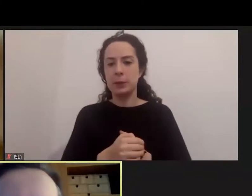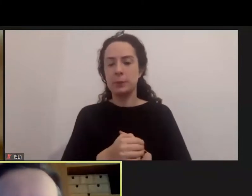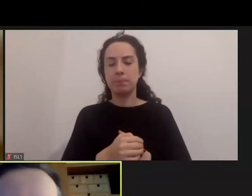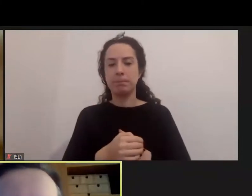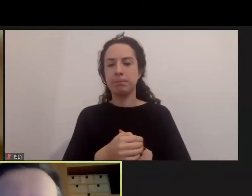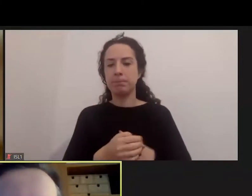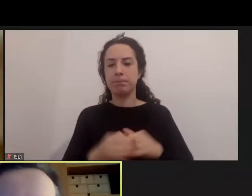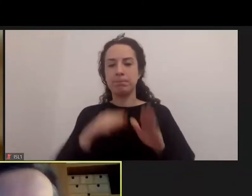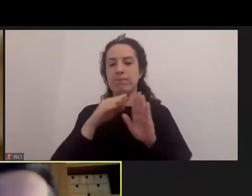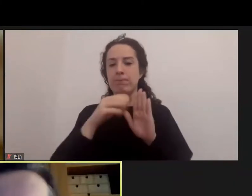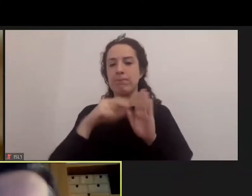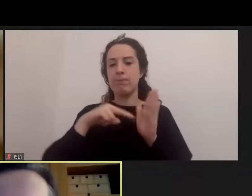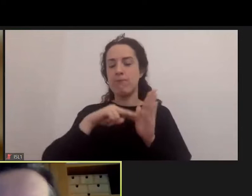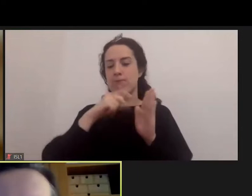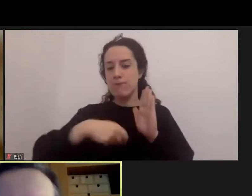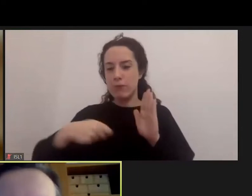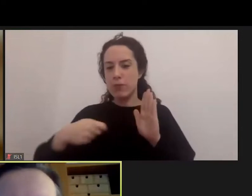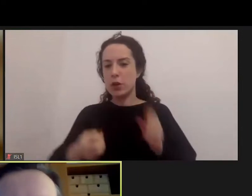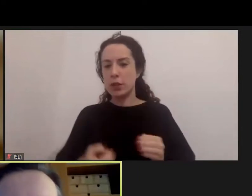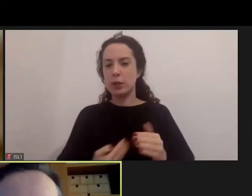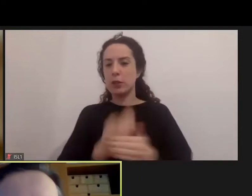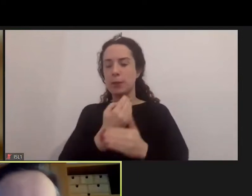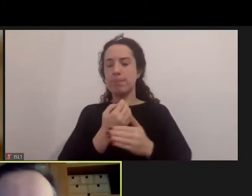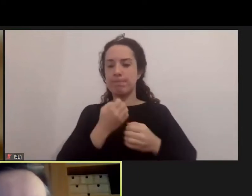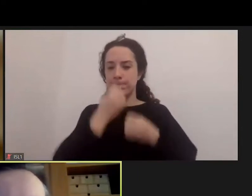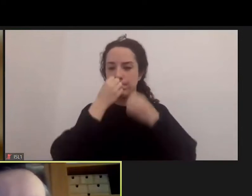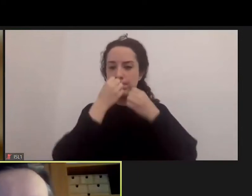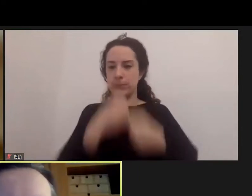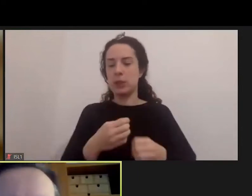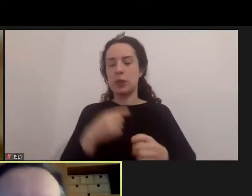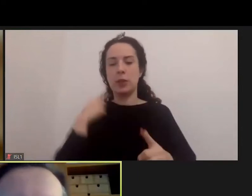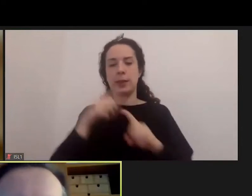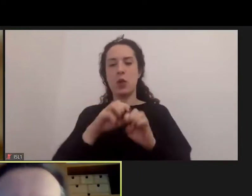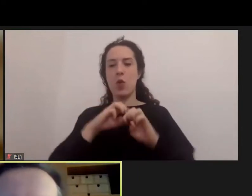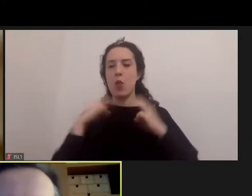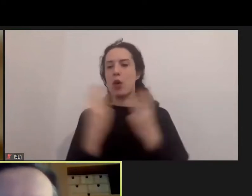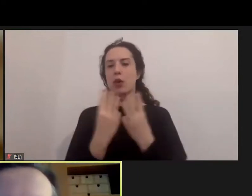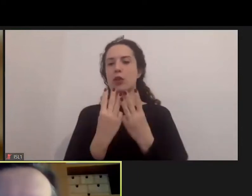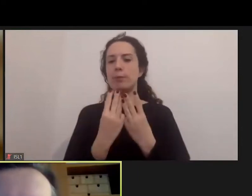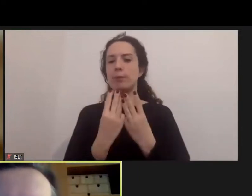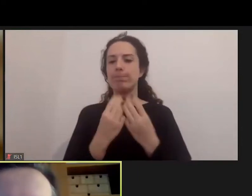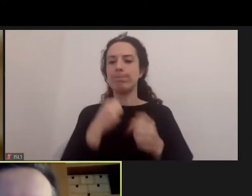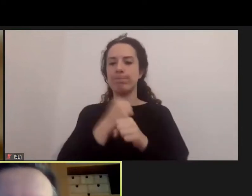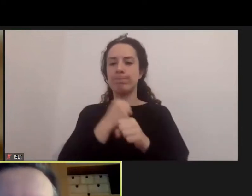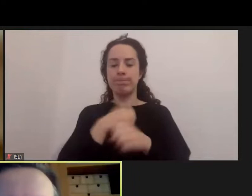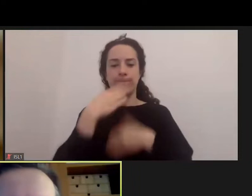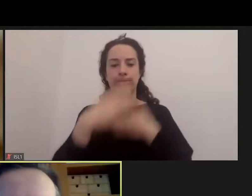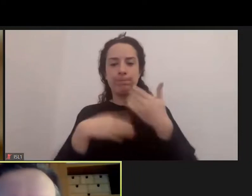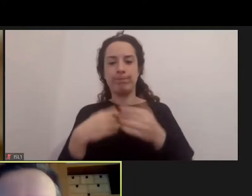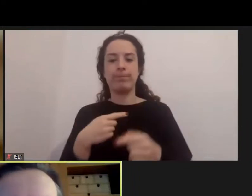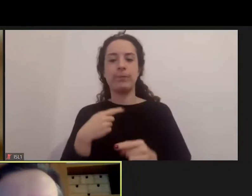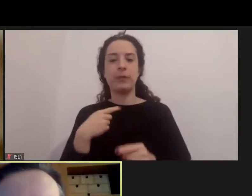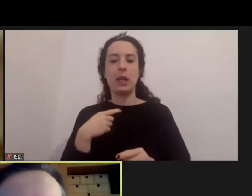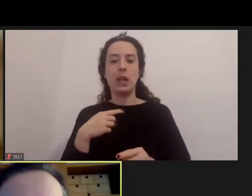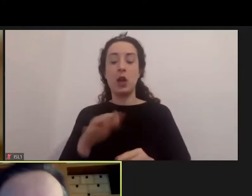pulled together this workshop in order to raise awareness and share the work